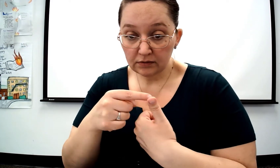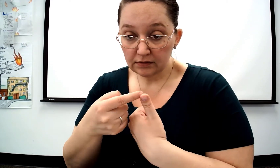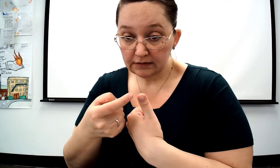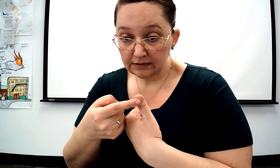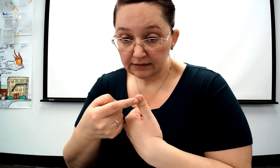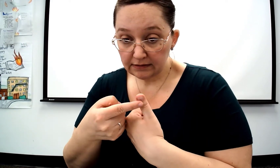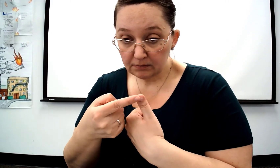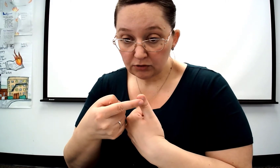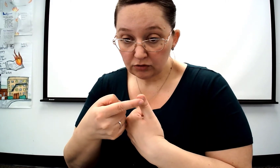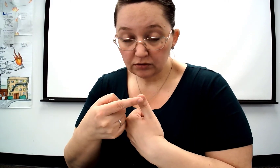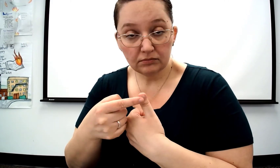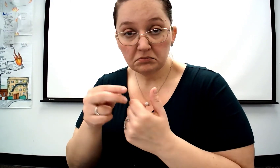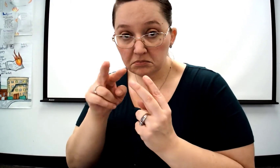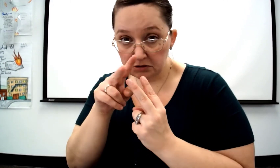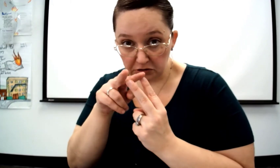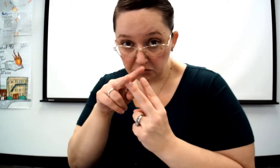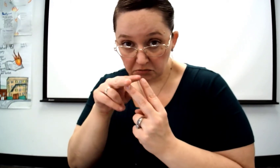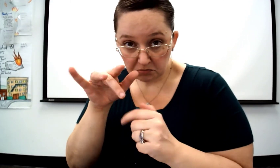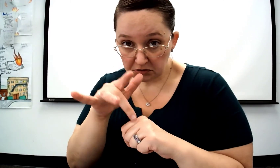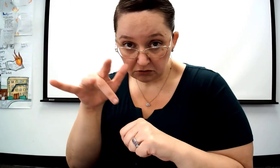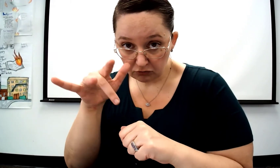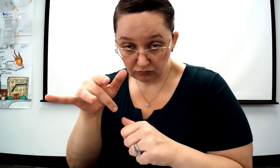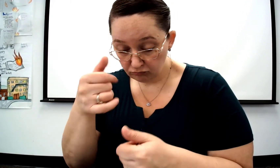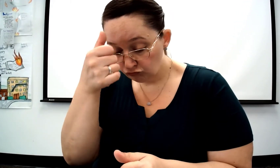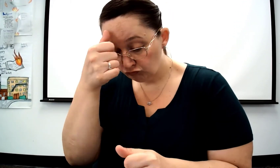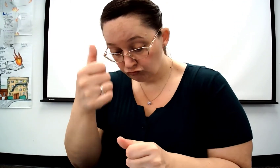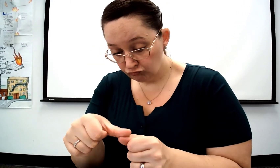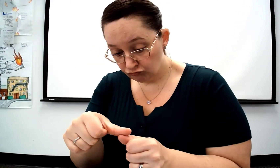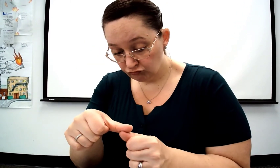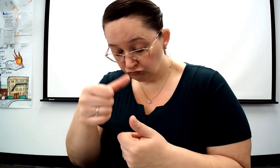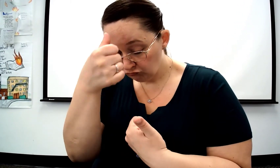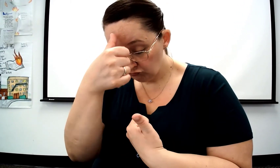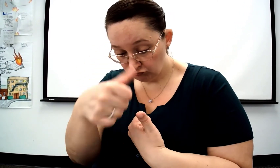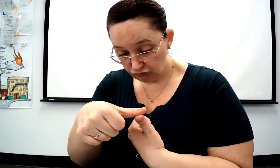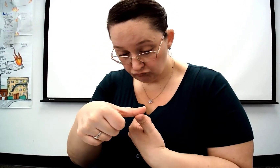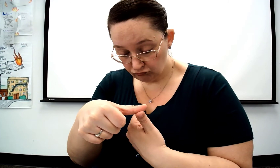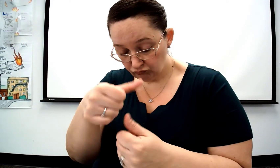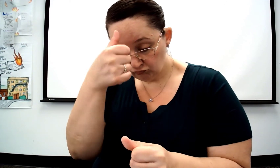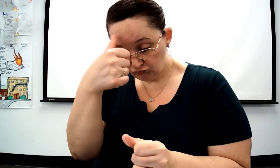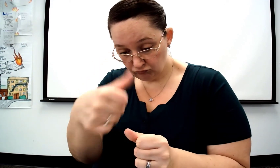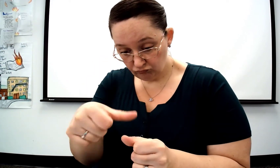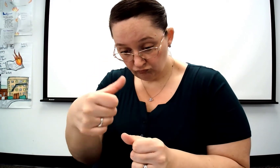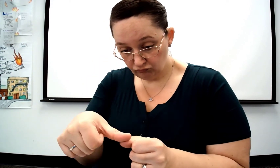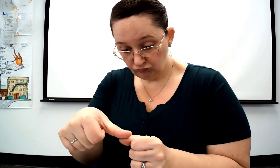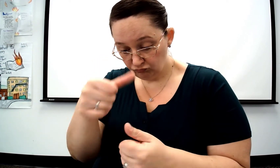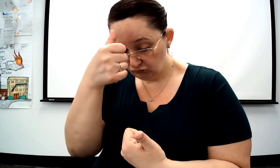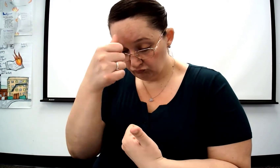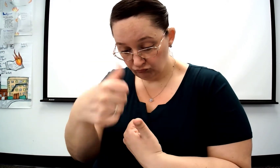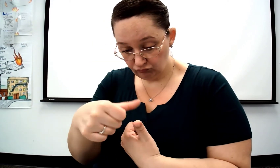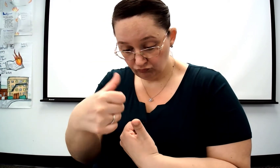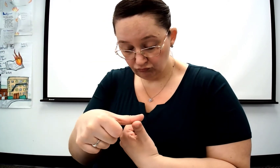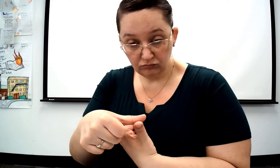thumb. Again, tap the thumbnail or tap on your thumbprint once or